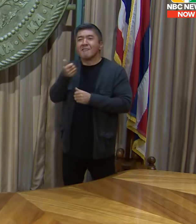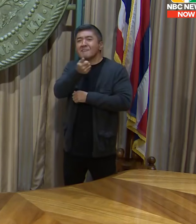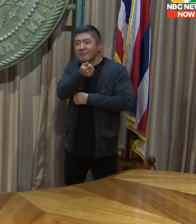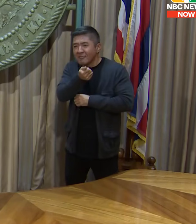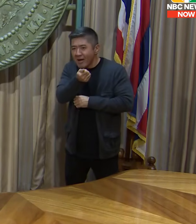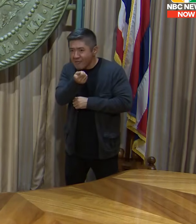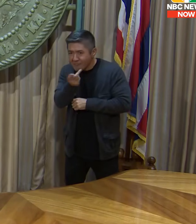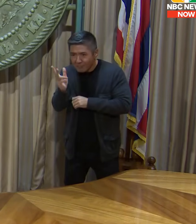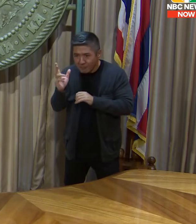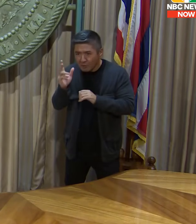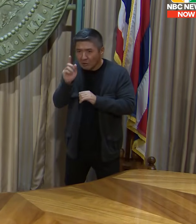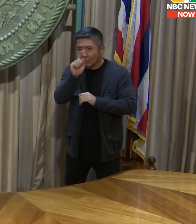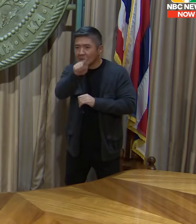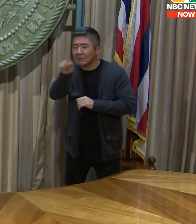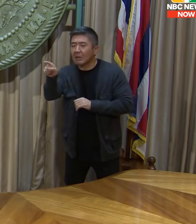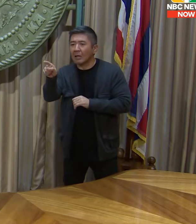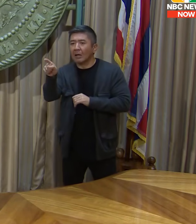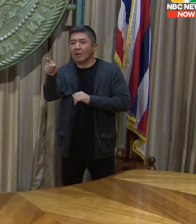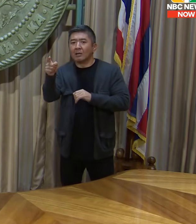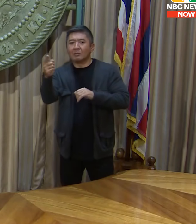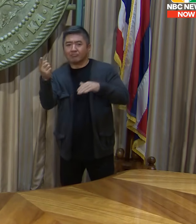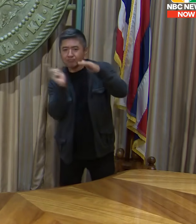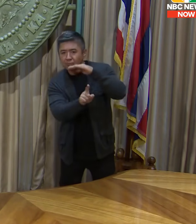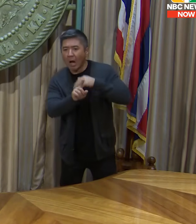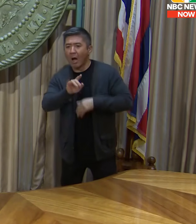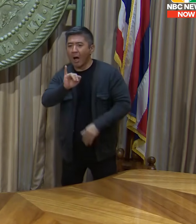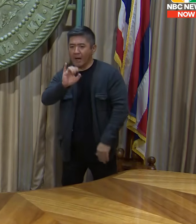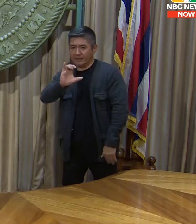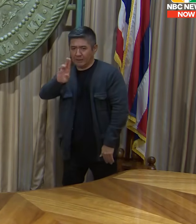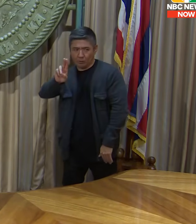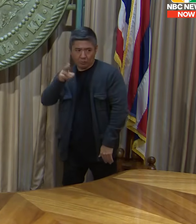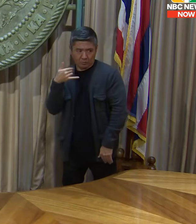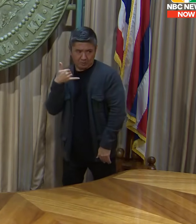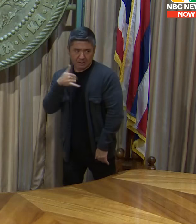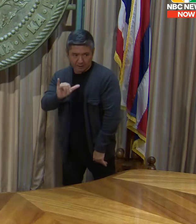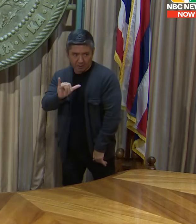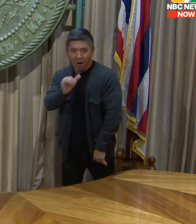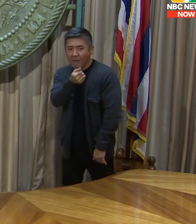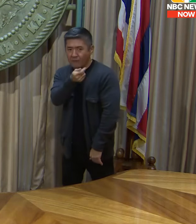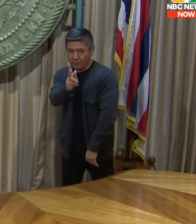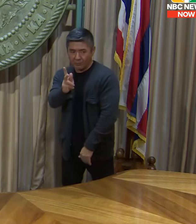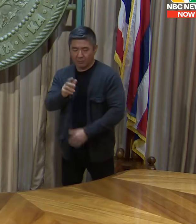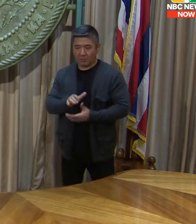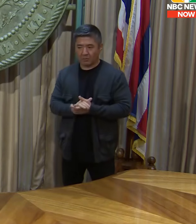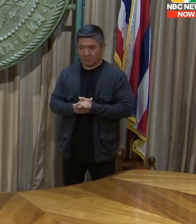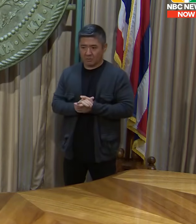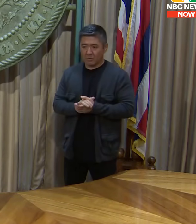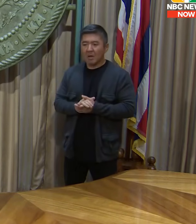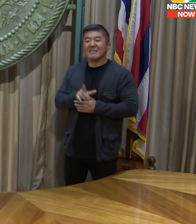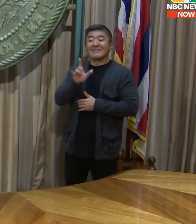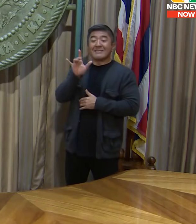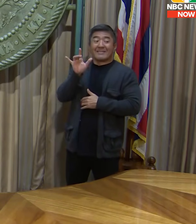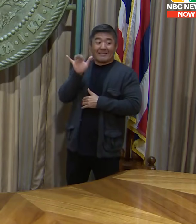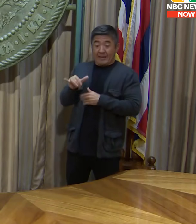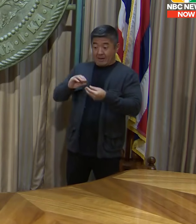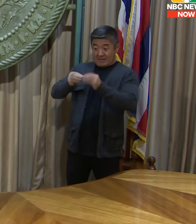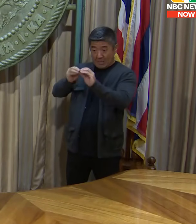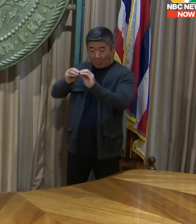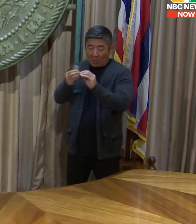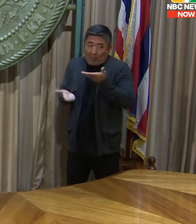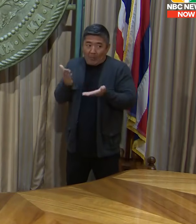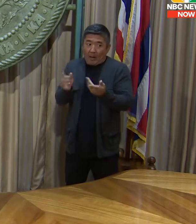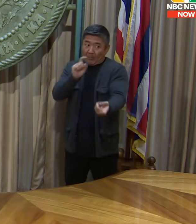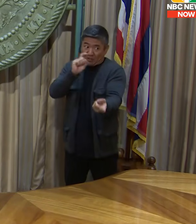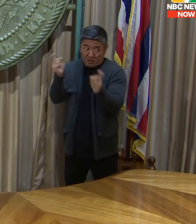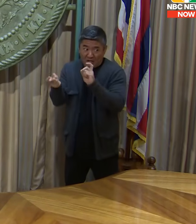are on in intensive care in the hospitals. That situation is likely to change as we go forward,